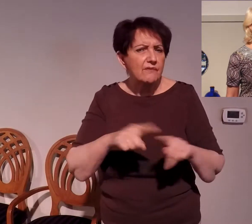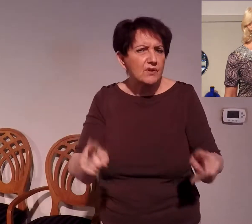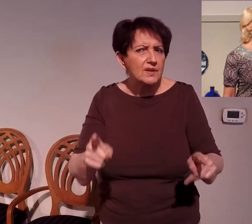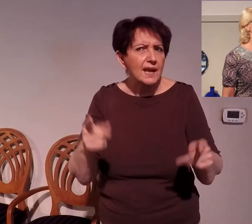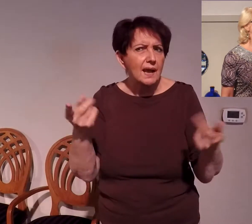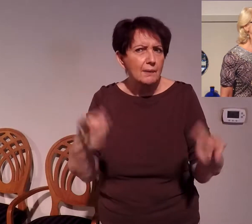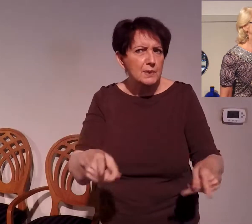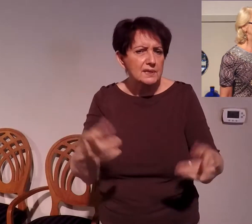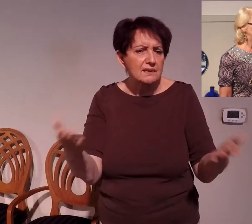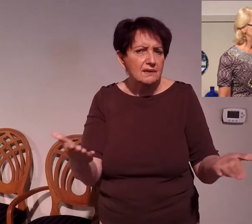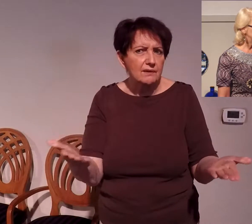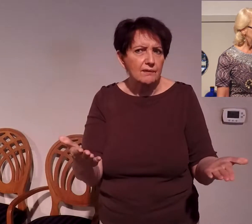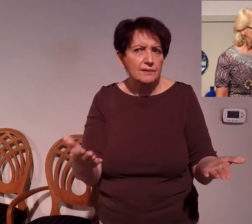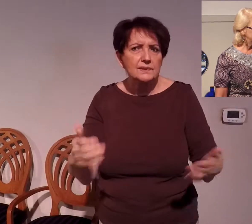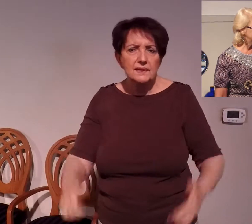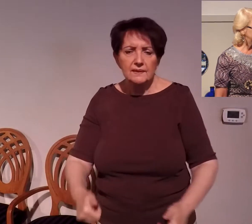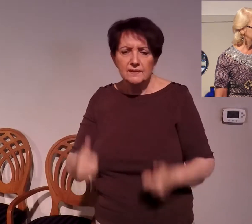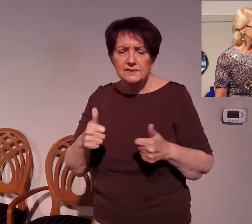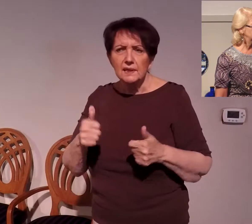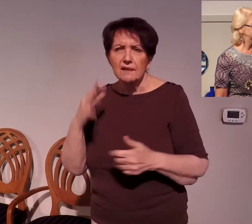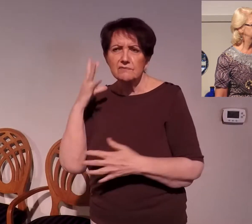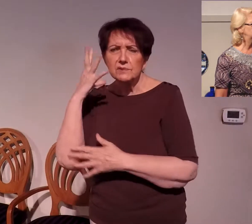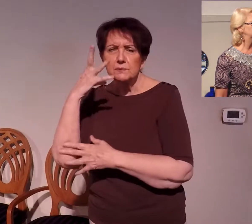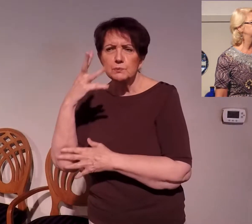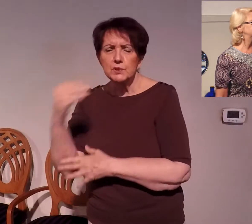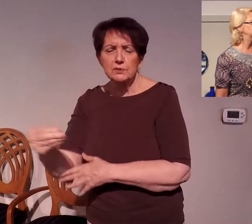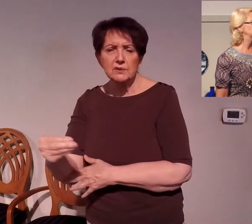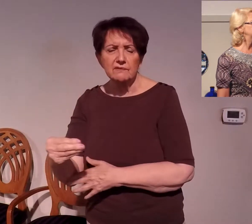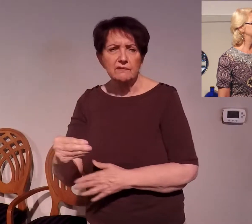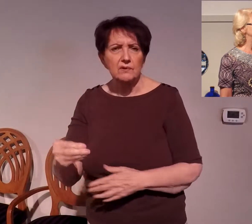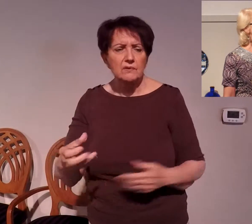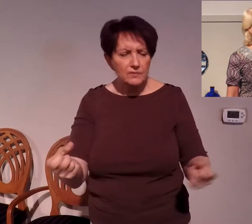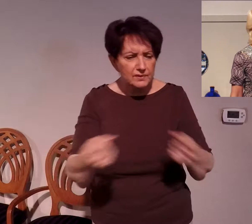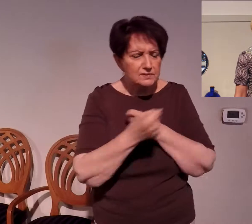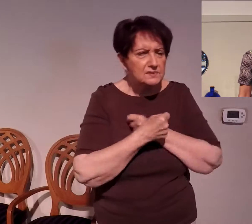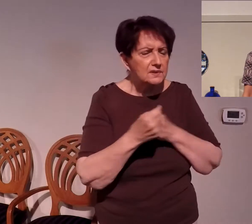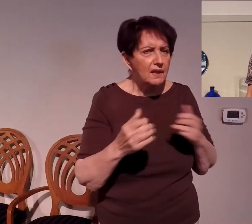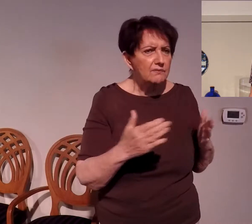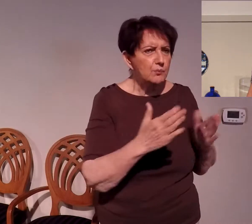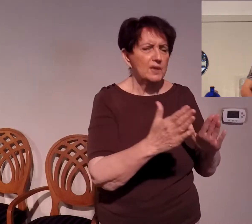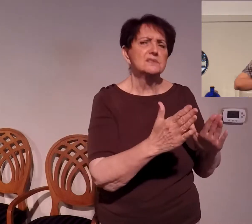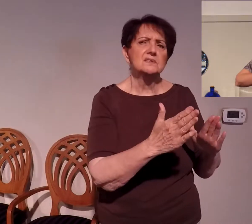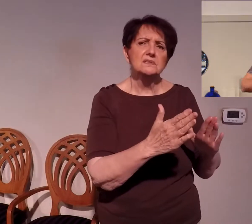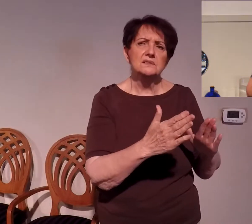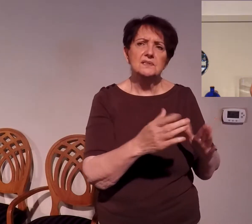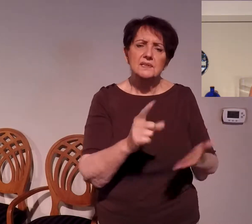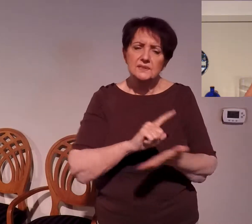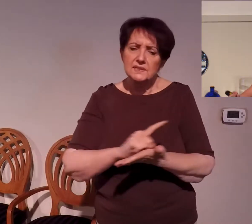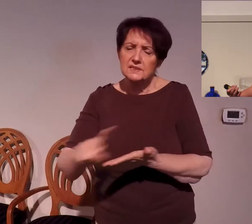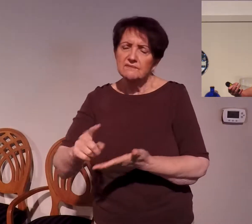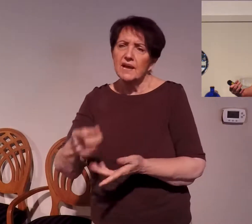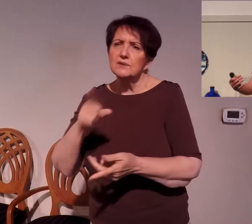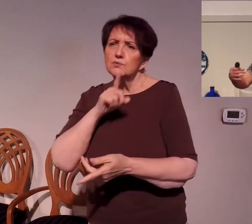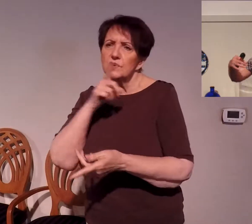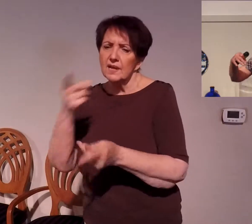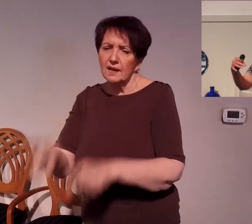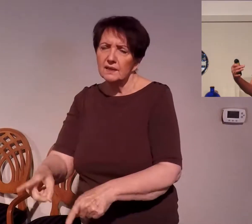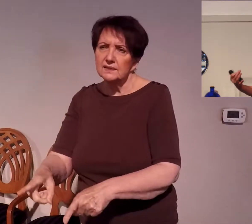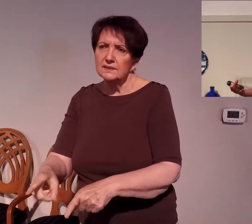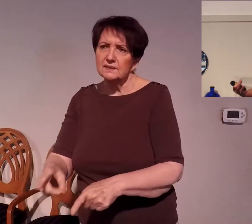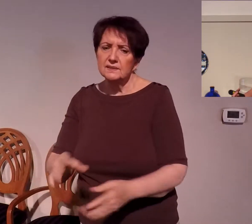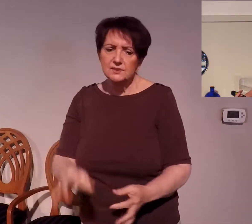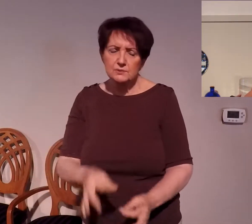is a beauty to life, there is a presence of love, there is a divine reality, a spiritual truth that